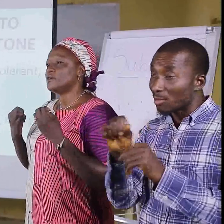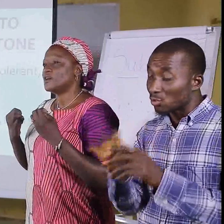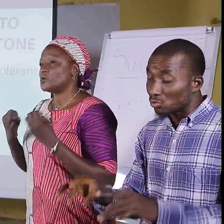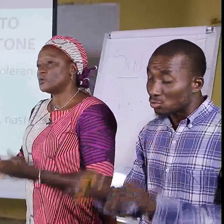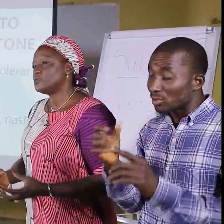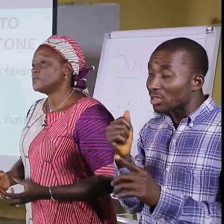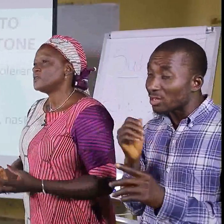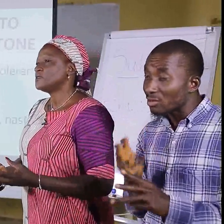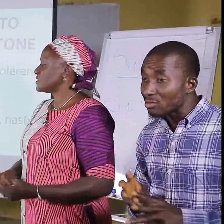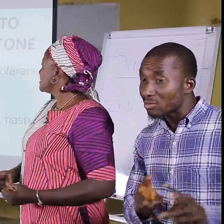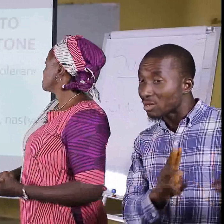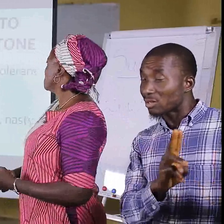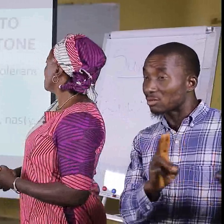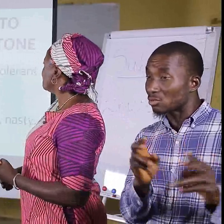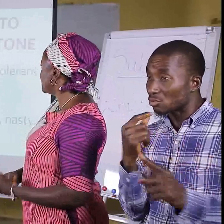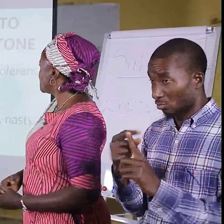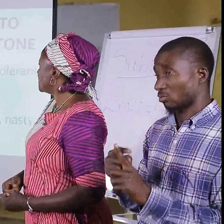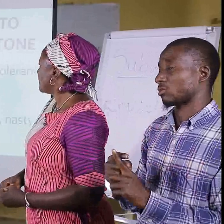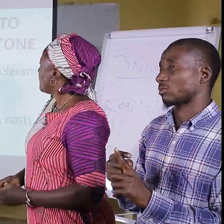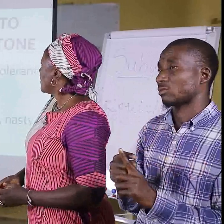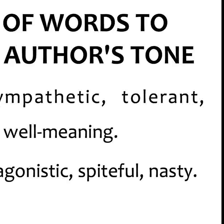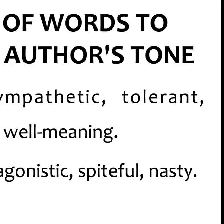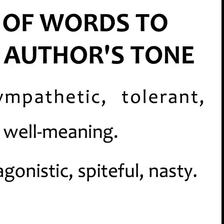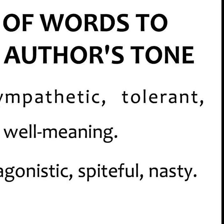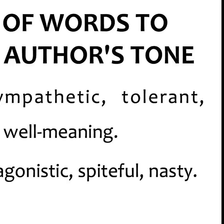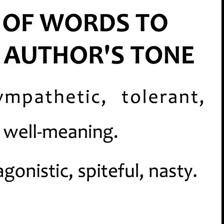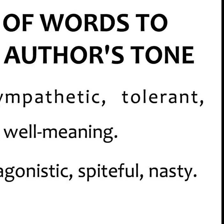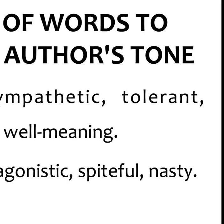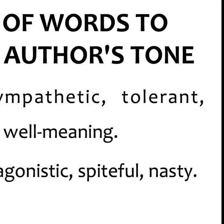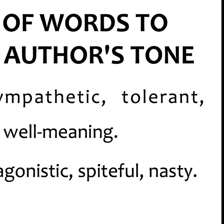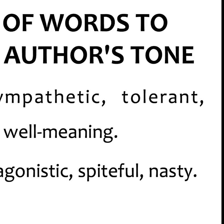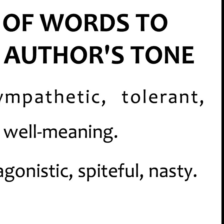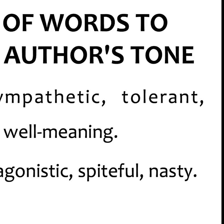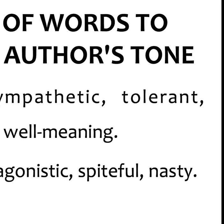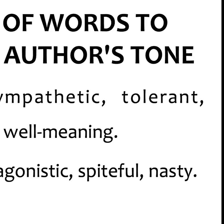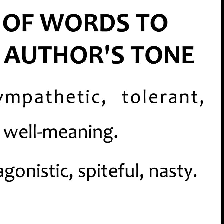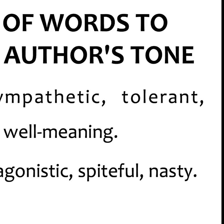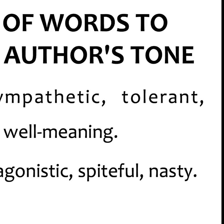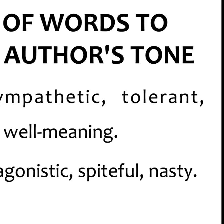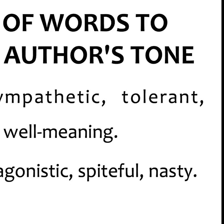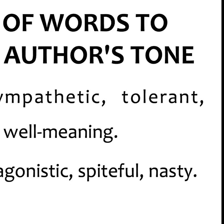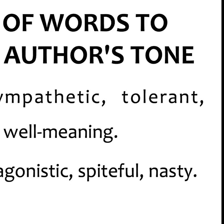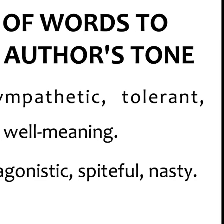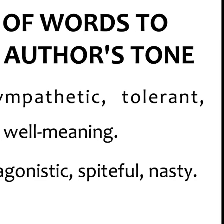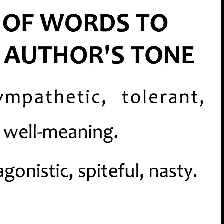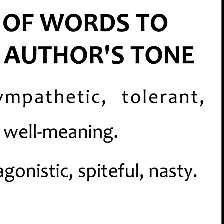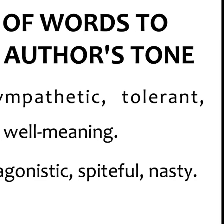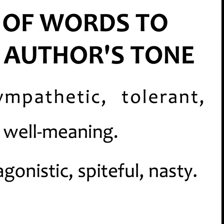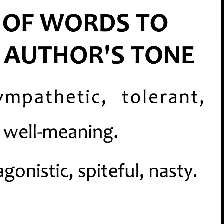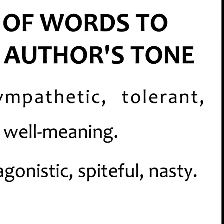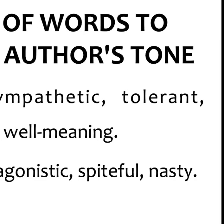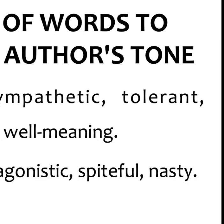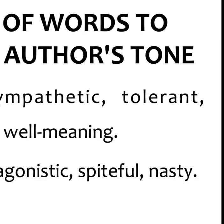have a good sense of diction. Now, examples of words to describe an author's tone. Number